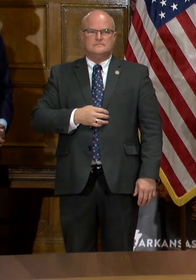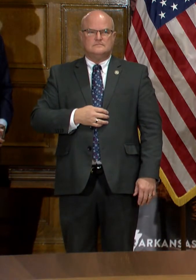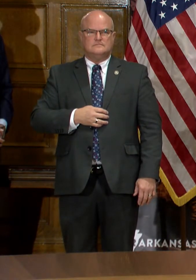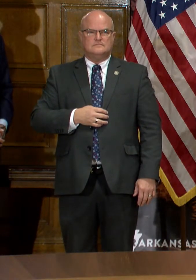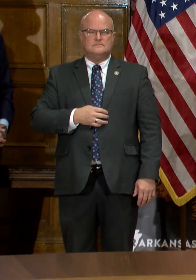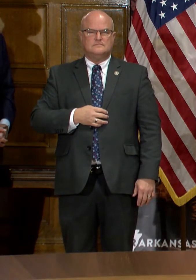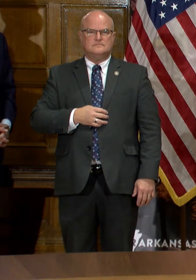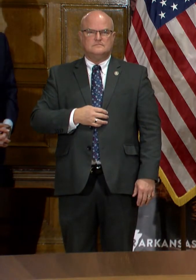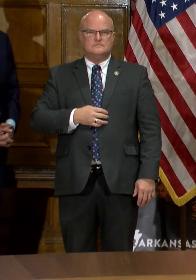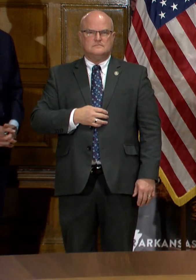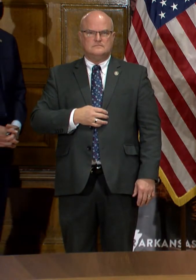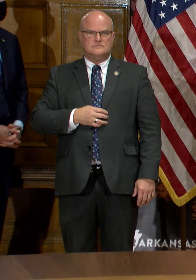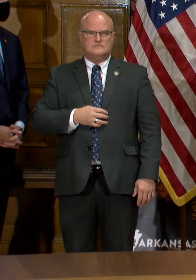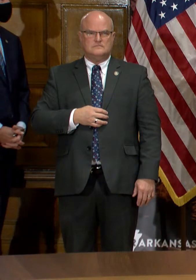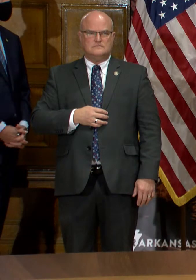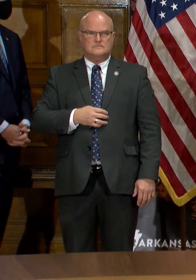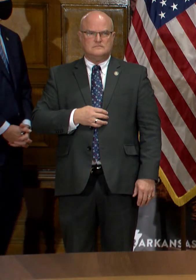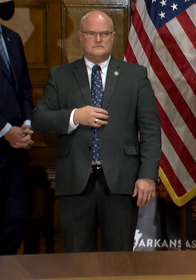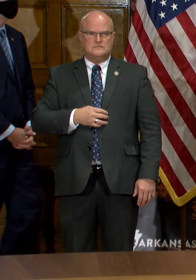Thank you.